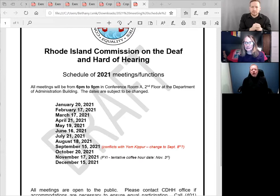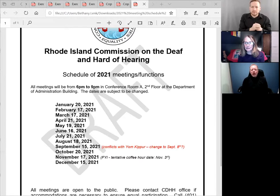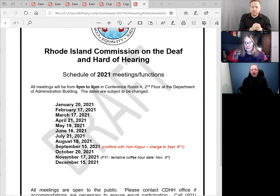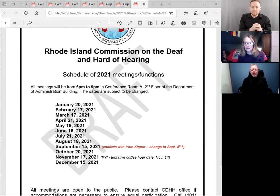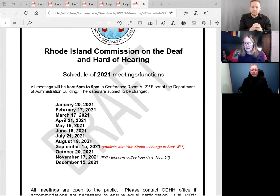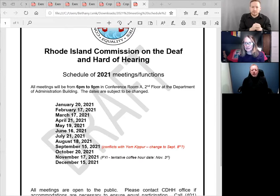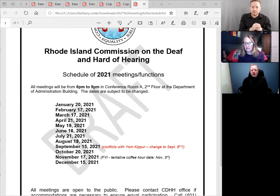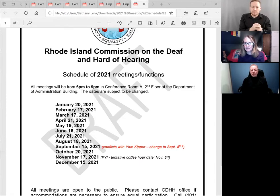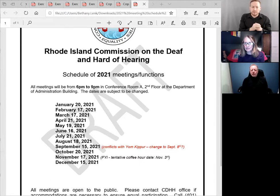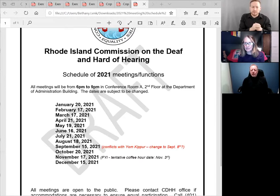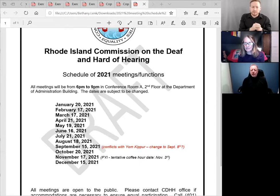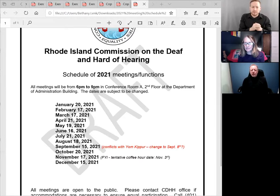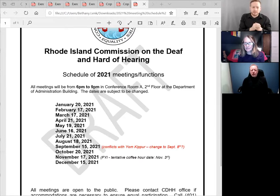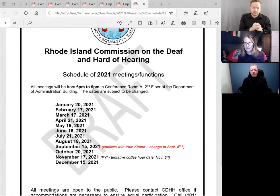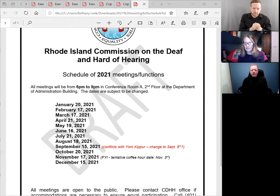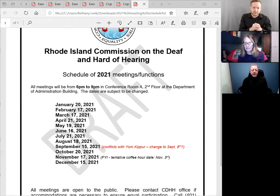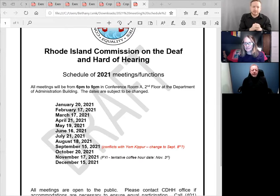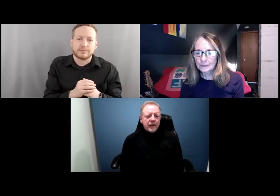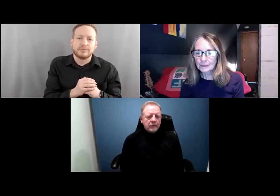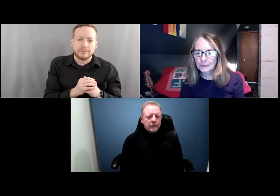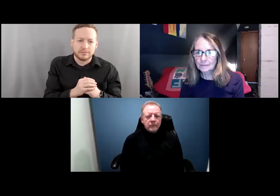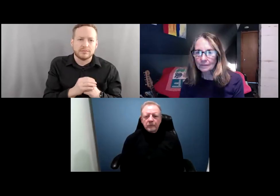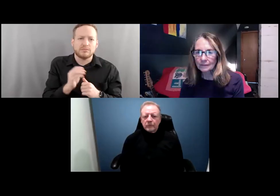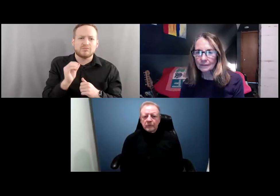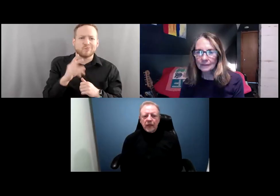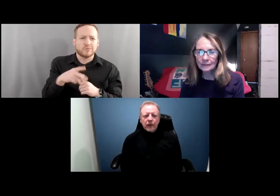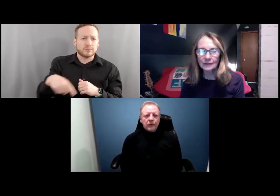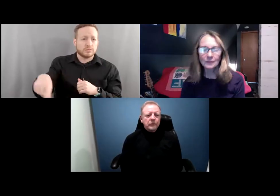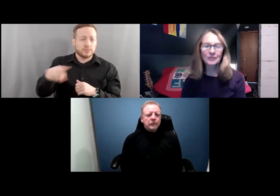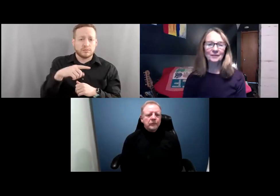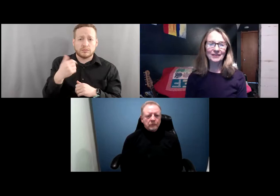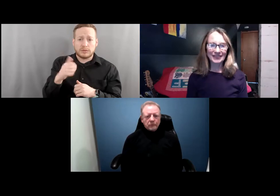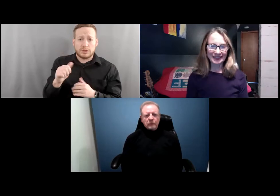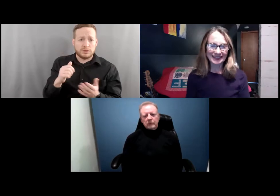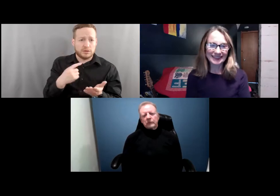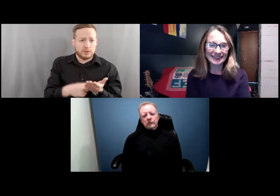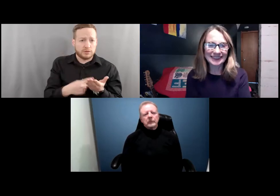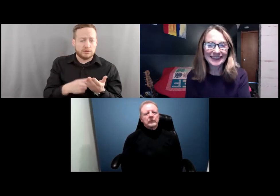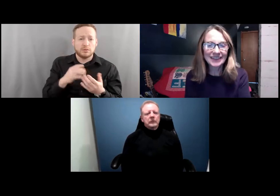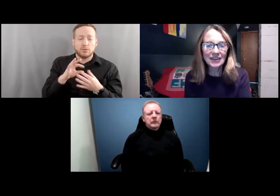Do you mind taking this screen share off, Bethany? Thank you. There we go. Okay.